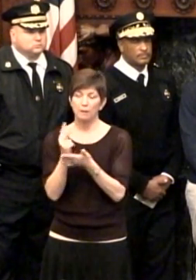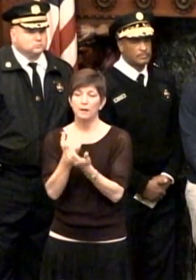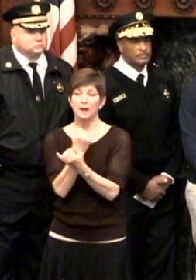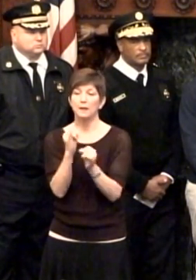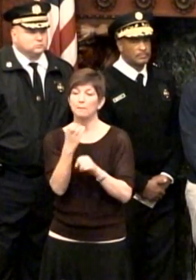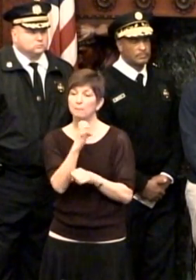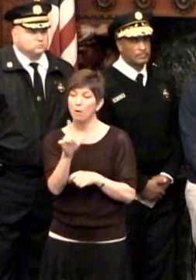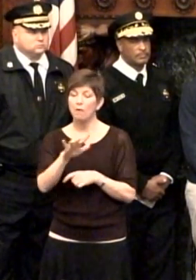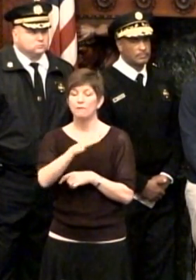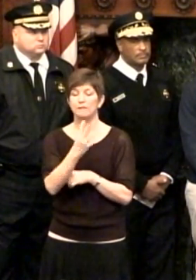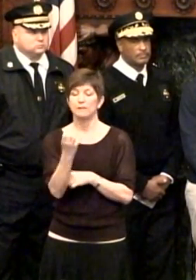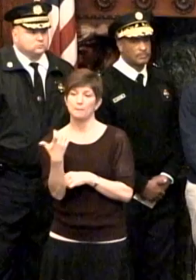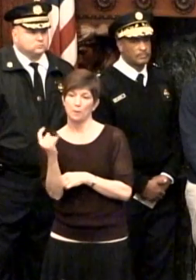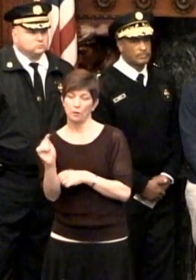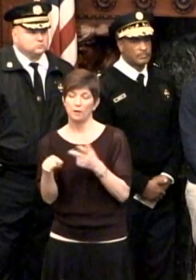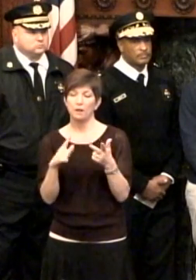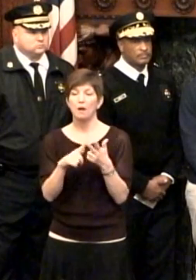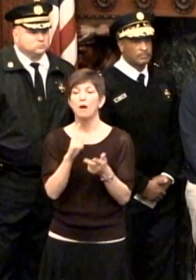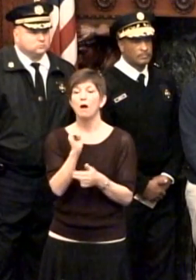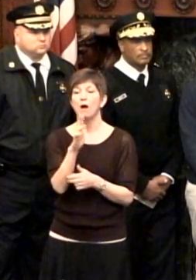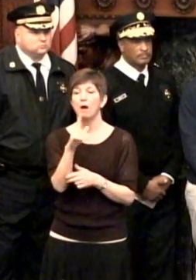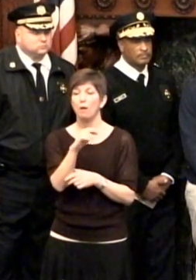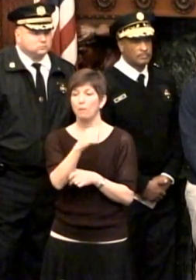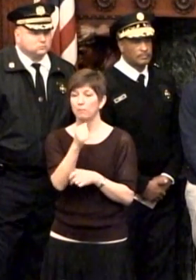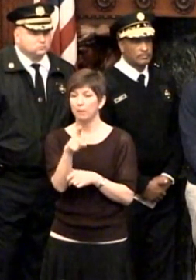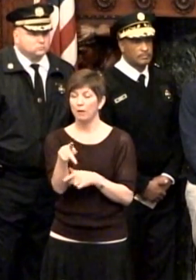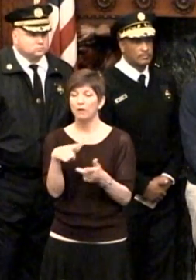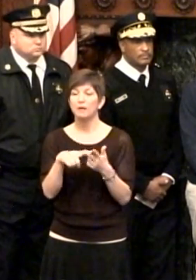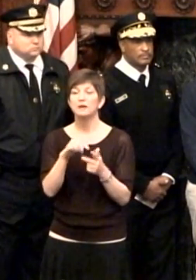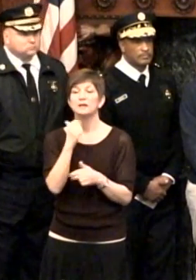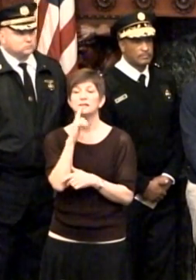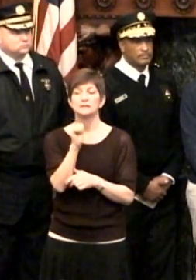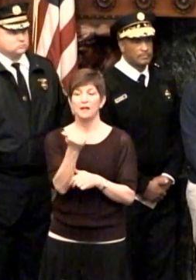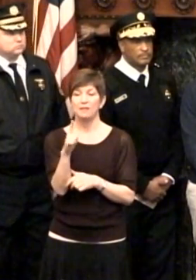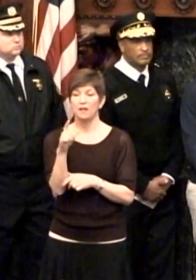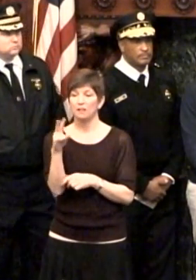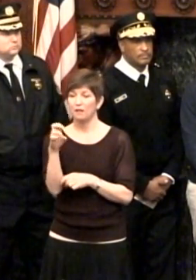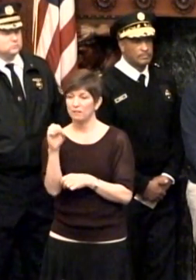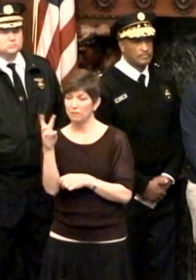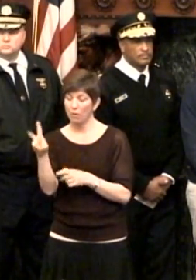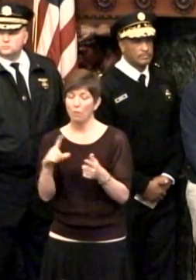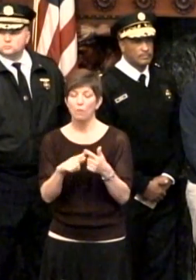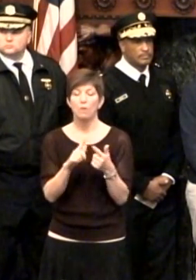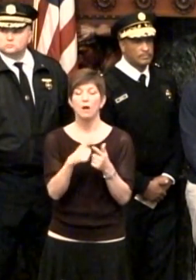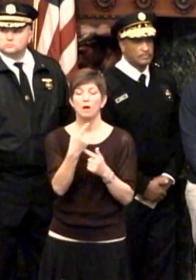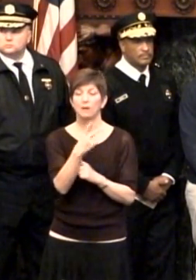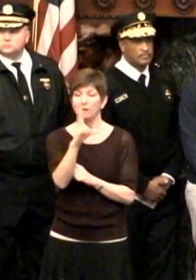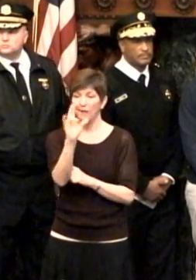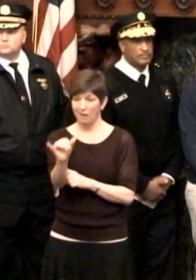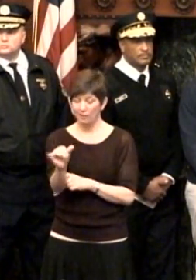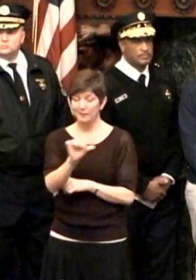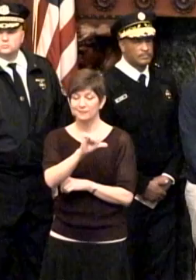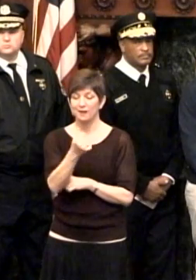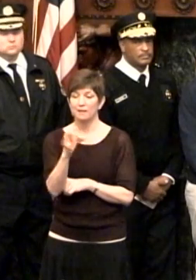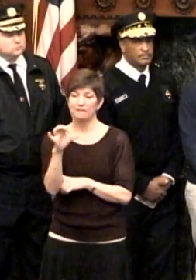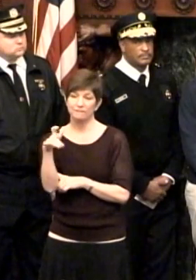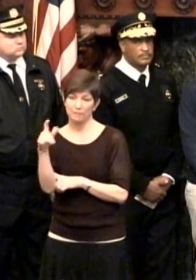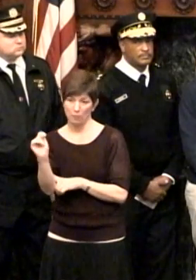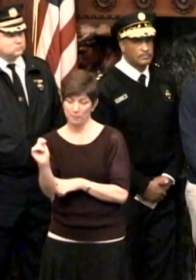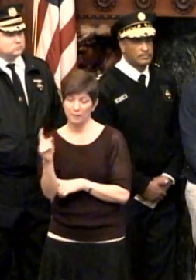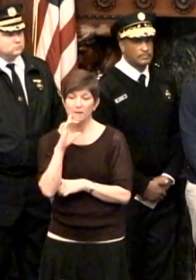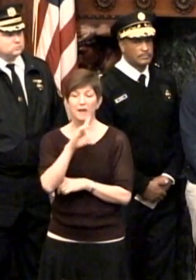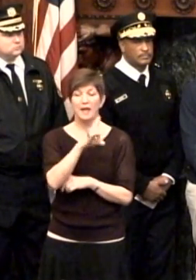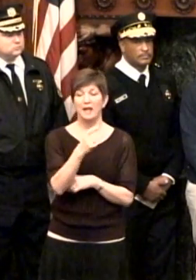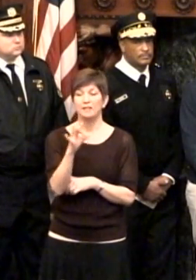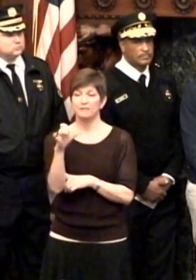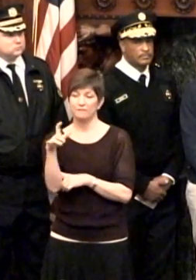at 5th and Market, the Auto Park at Jefferson, 10th and Ludlow, the Auto Park at the Gallery, 10th and Filbert, the 8th